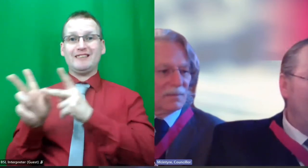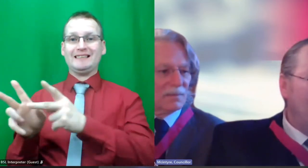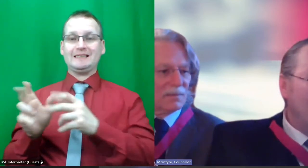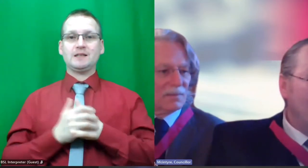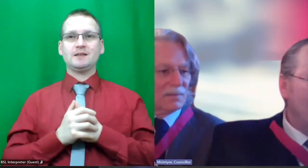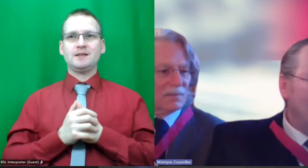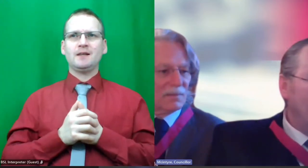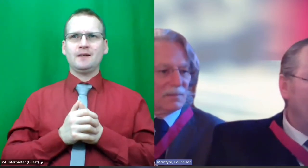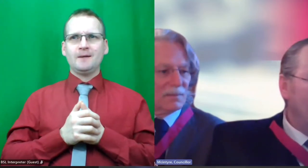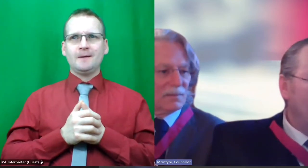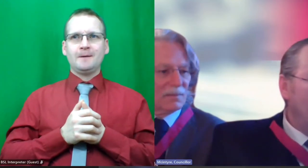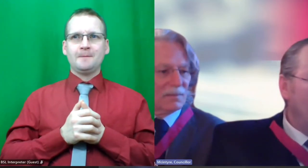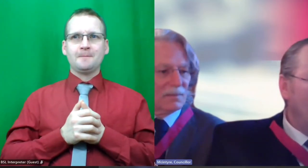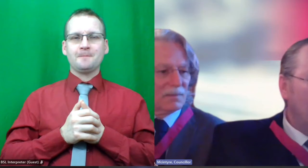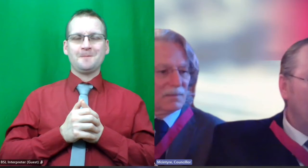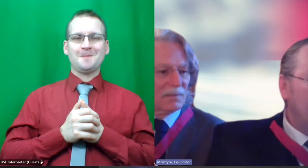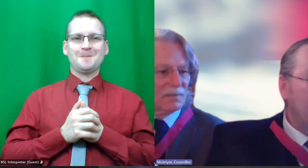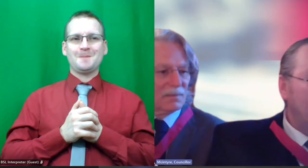Another